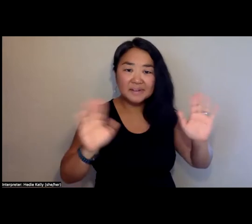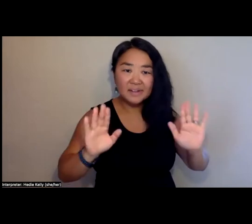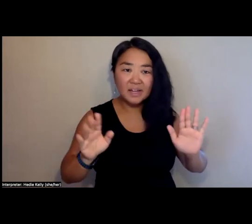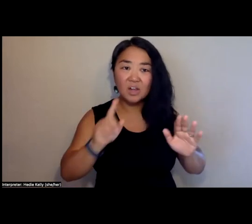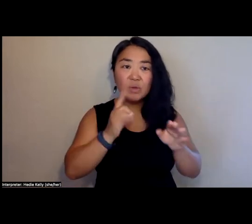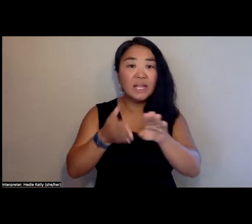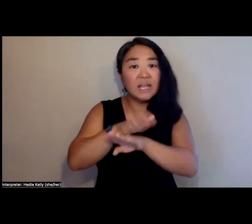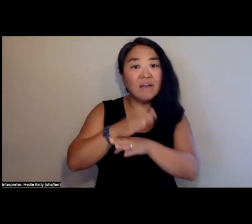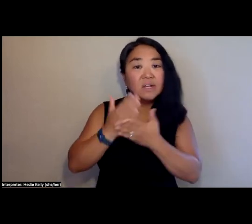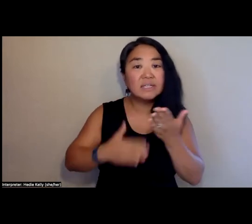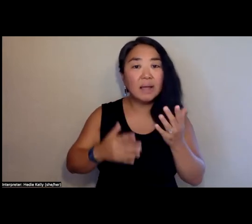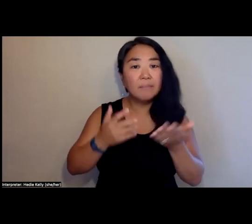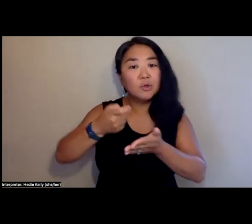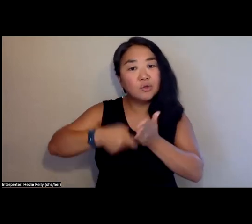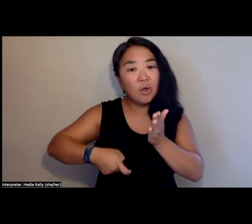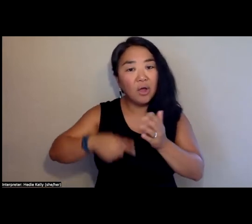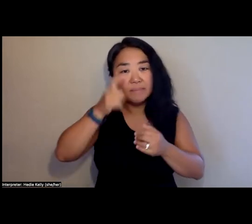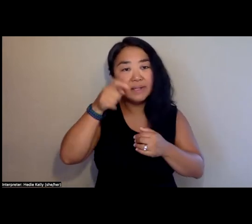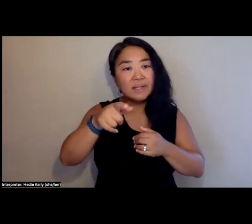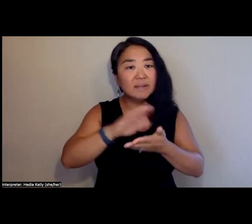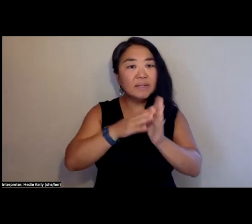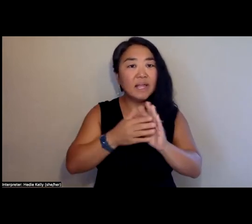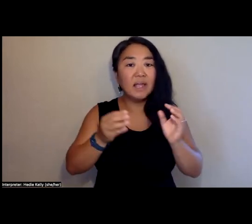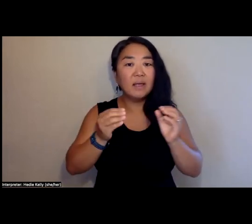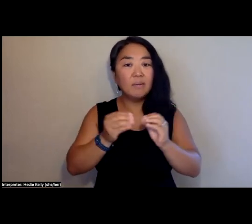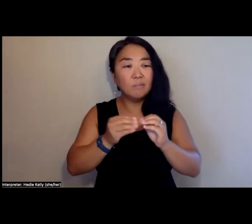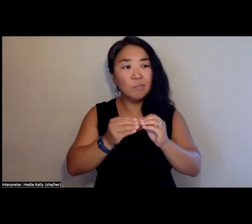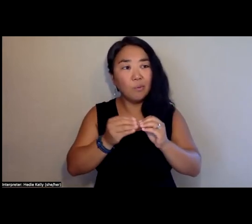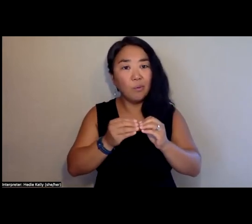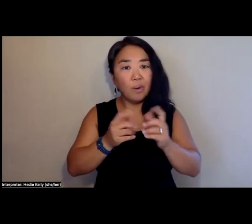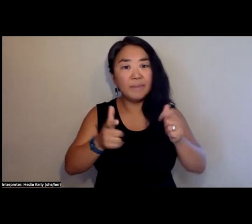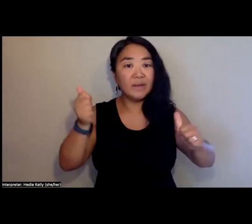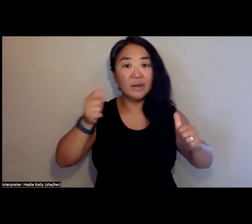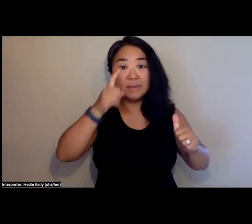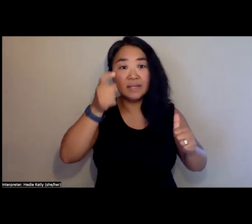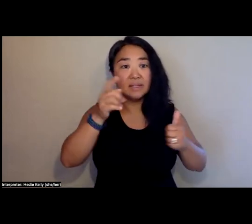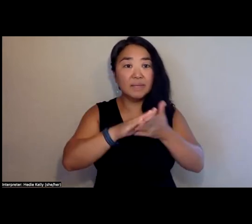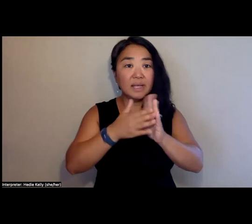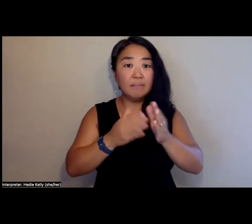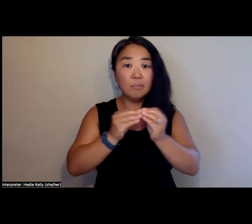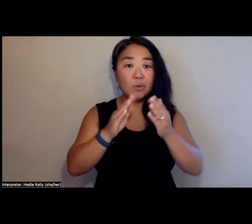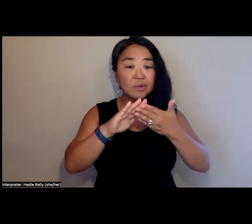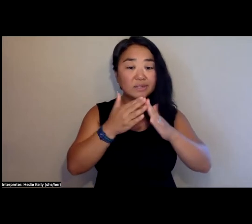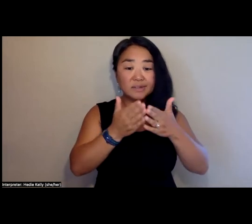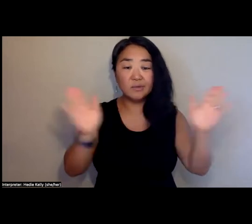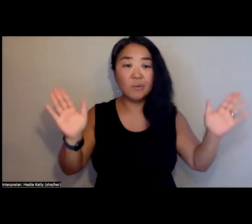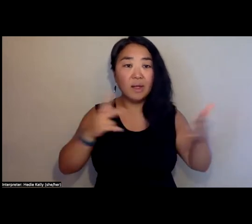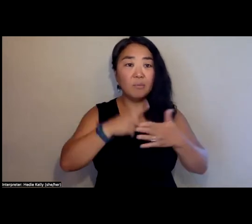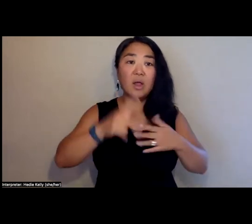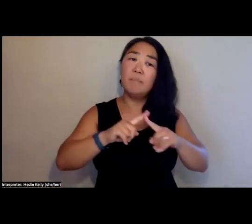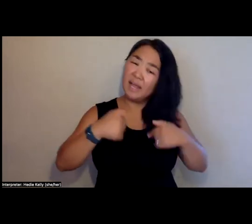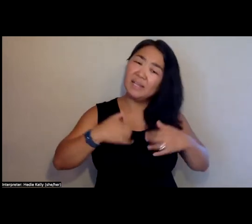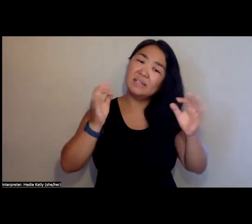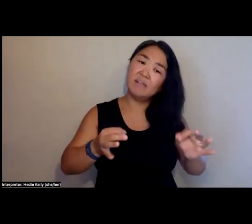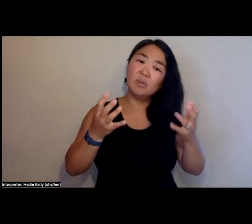some costs, as this has become a little bit bigger than a little personal tradition now into a citywide program. But I definitely want it to be financially accessible.